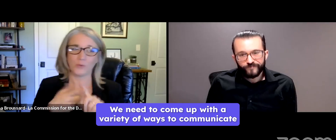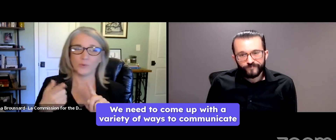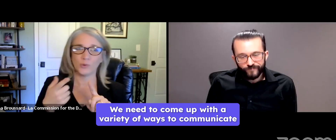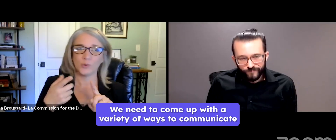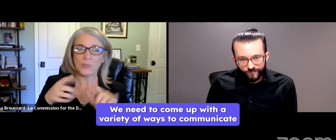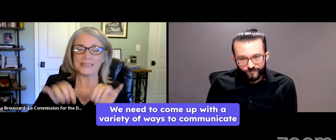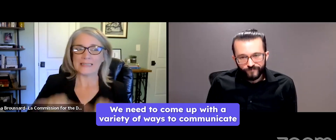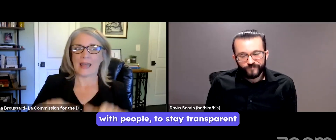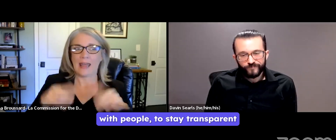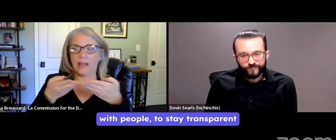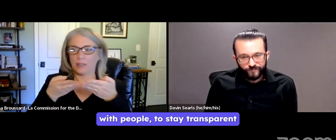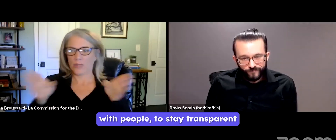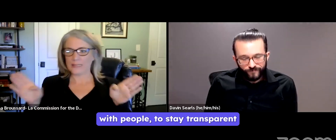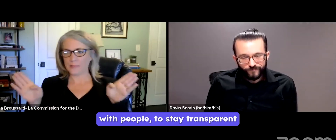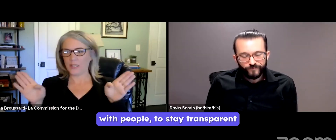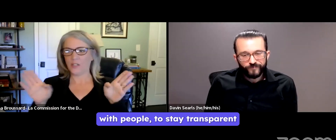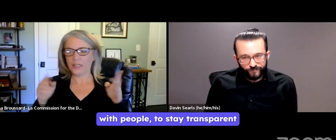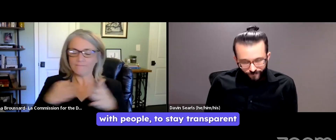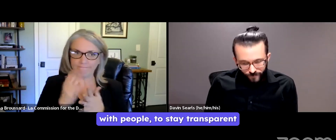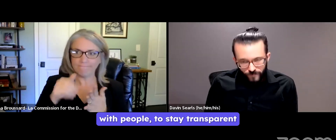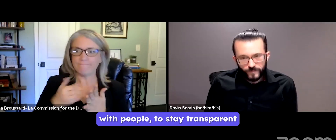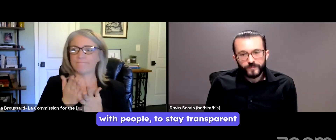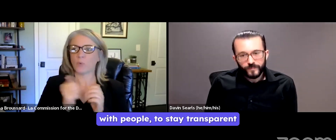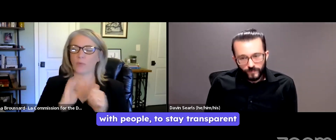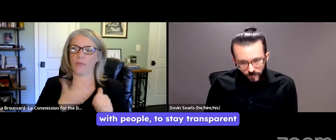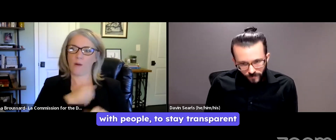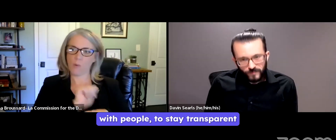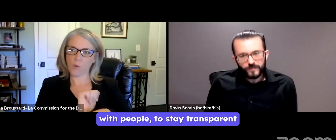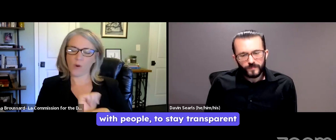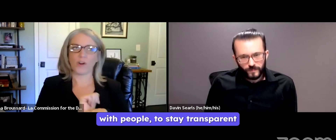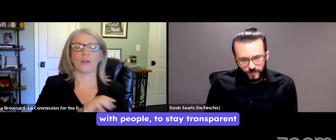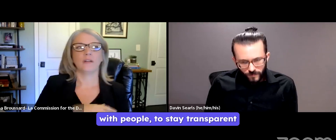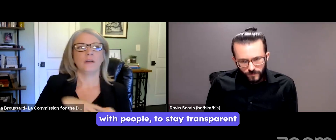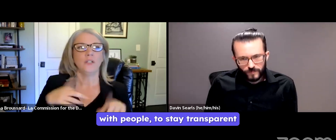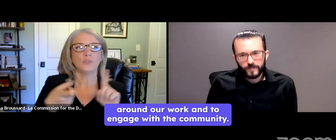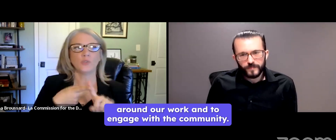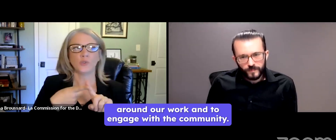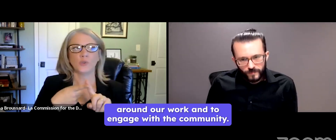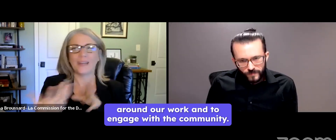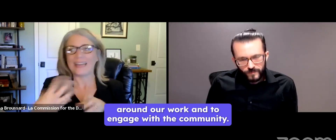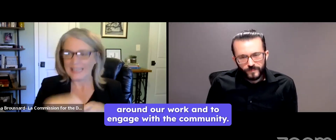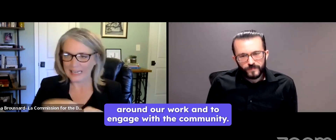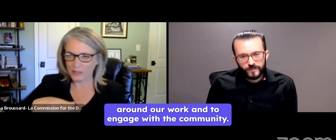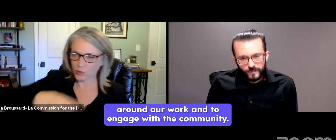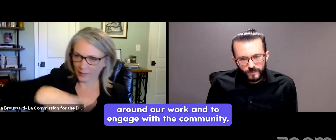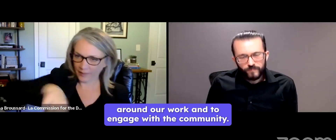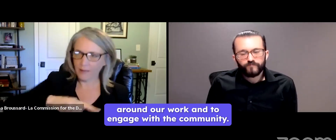ways to communicate with people, to stay transparent around our work, and